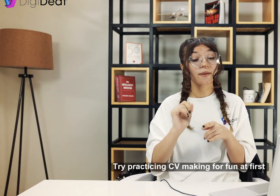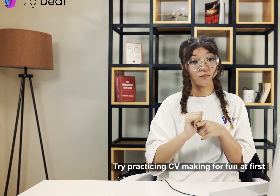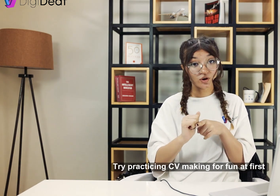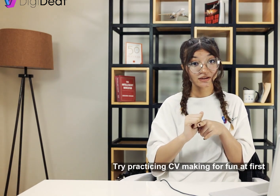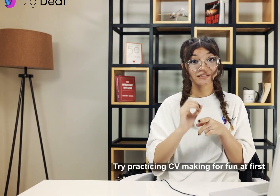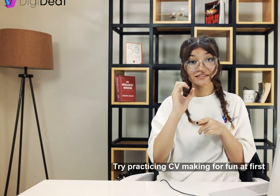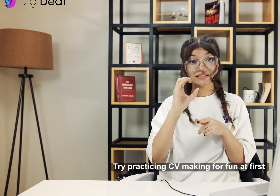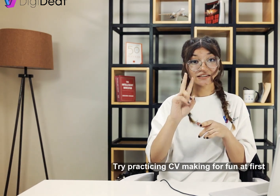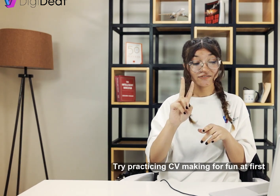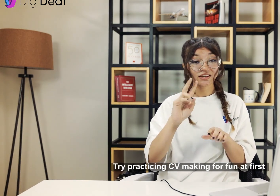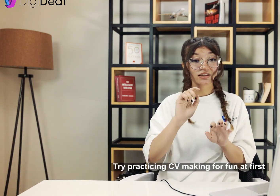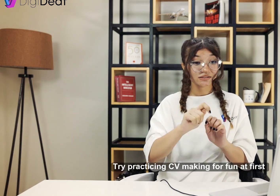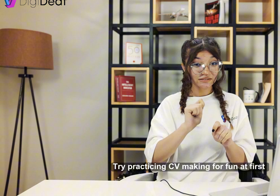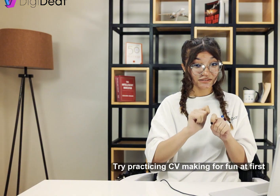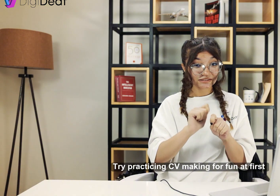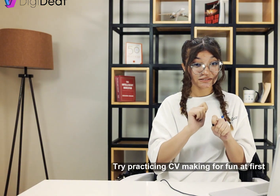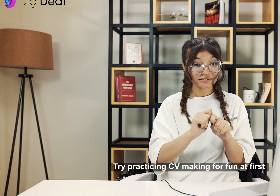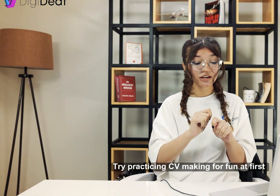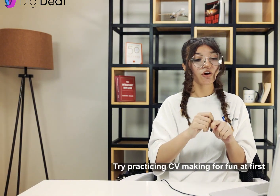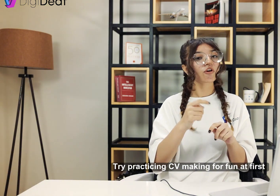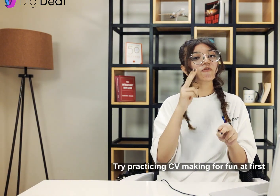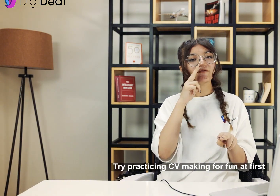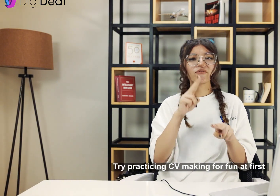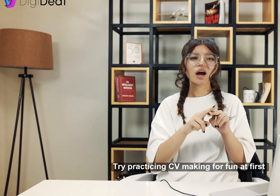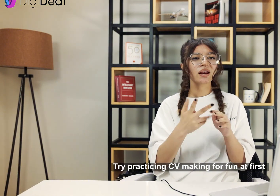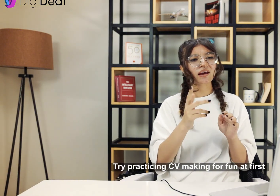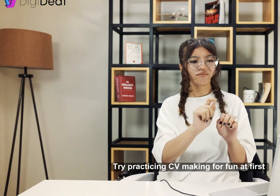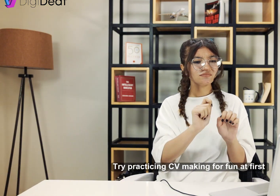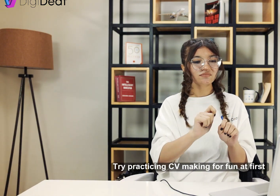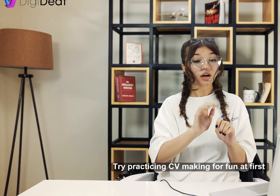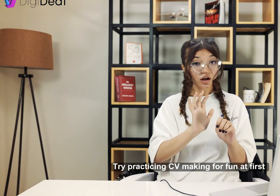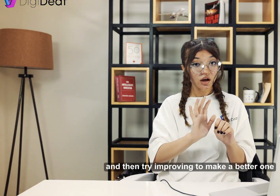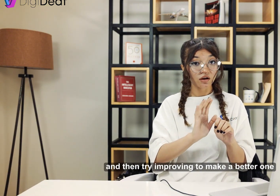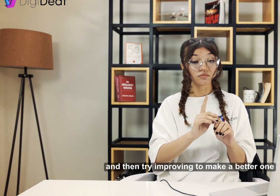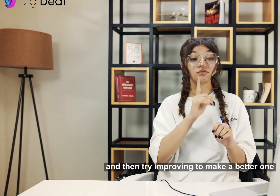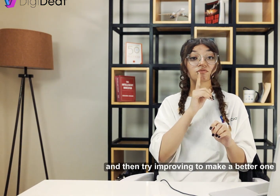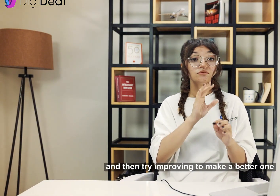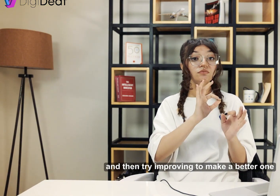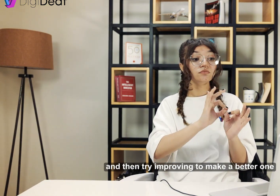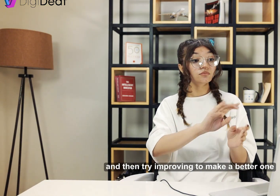Try practicing CV making for fun at first, and then try improving